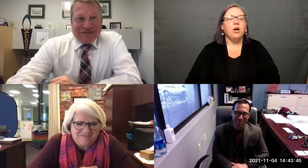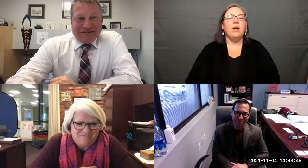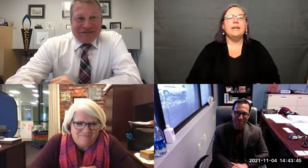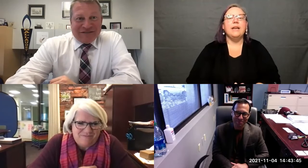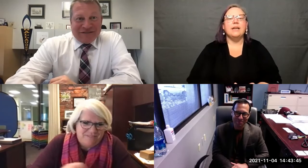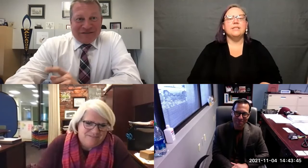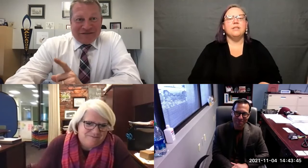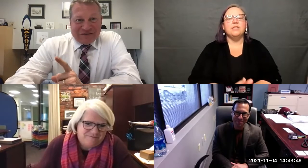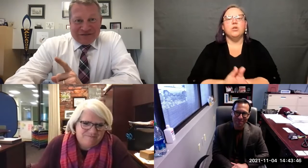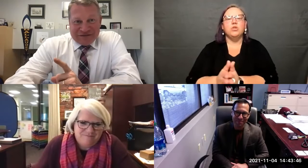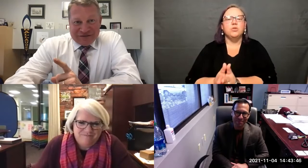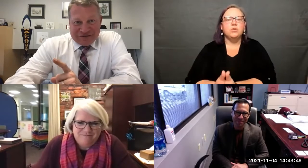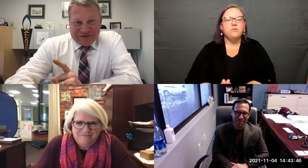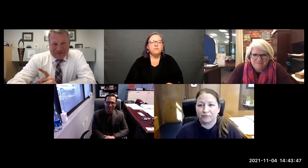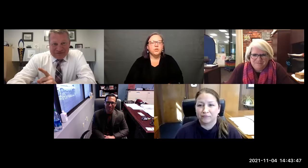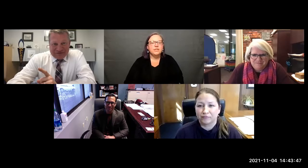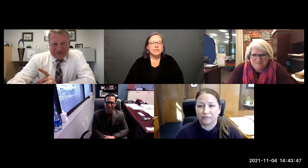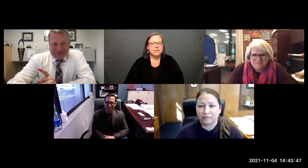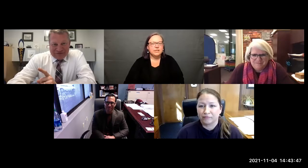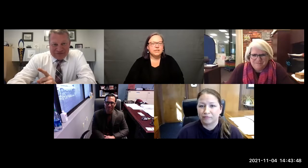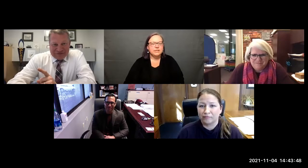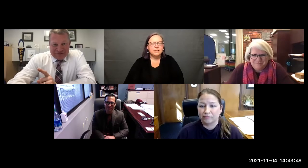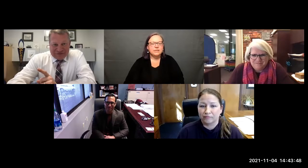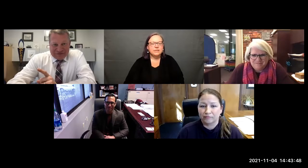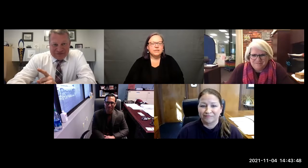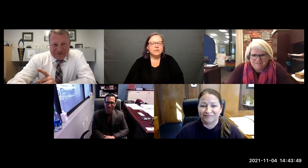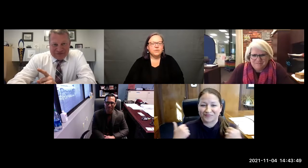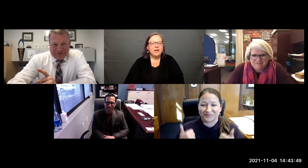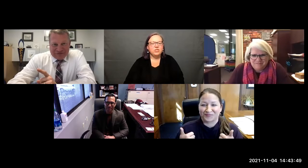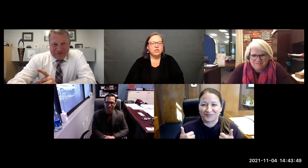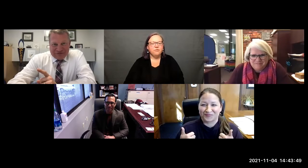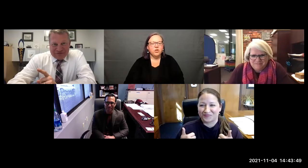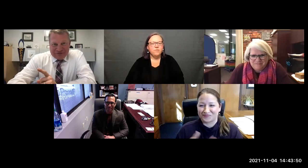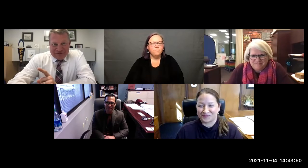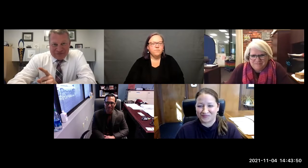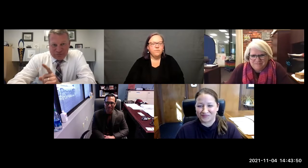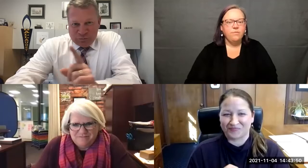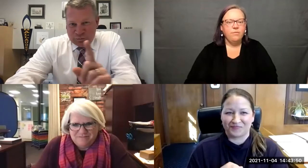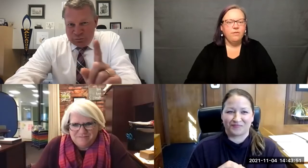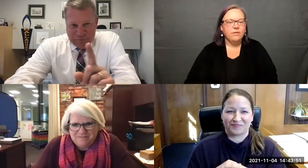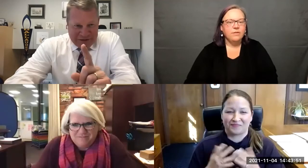right, next, let's go to diversity. We have Jennifer. Mm-hmm.